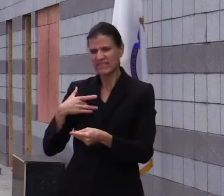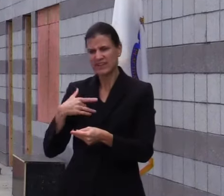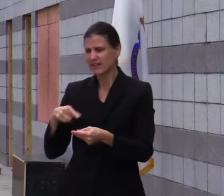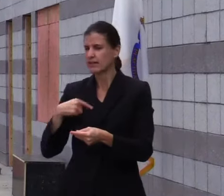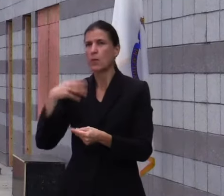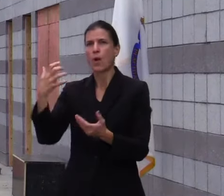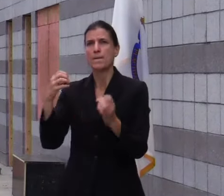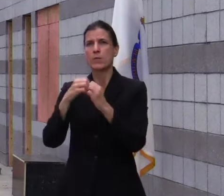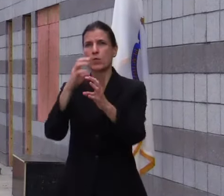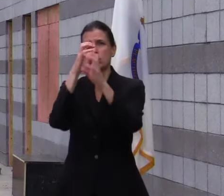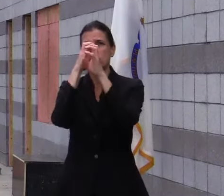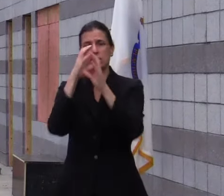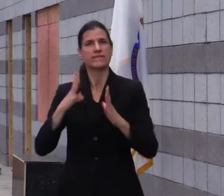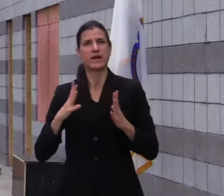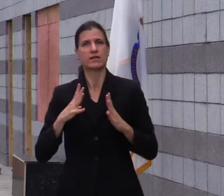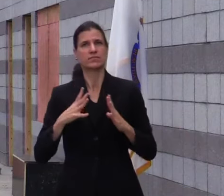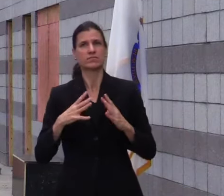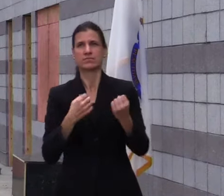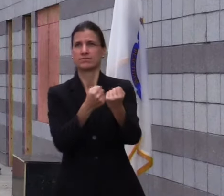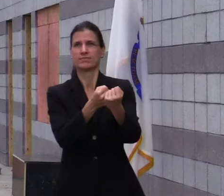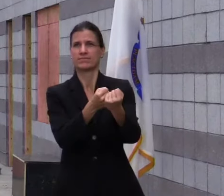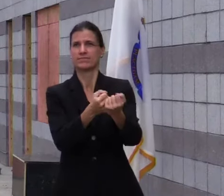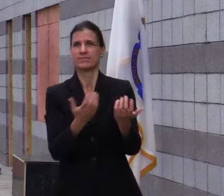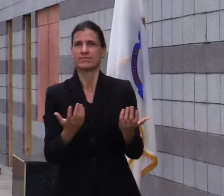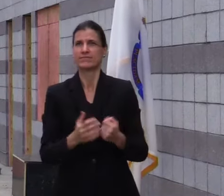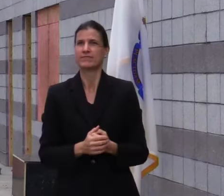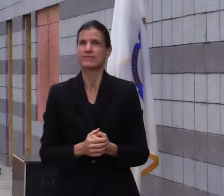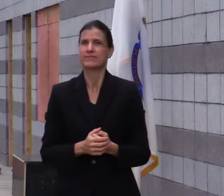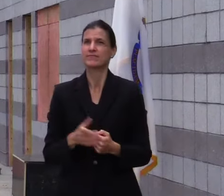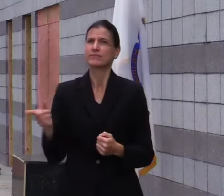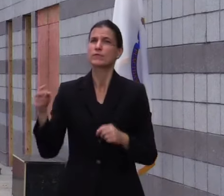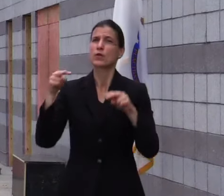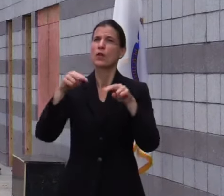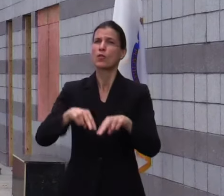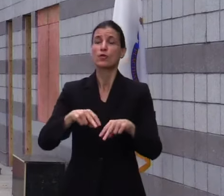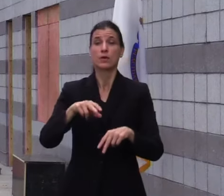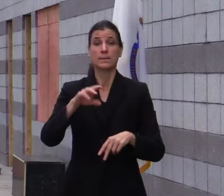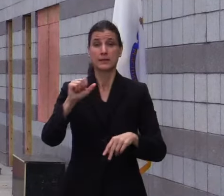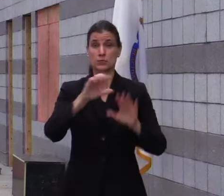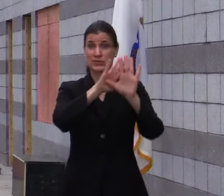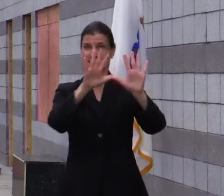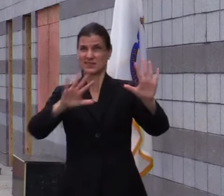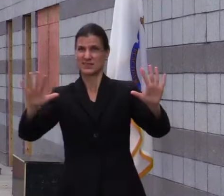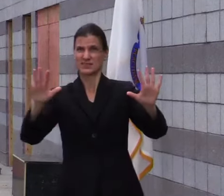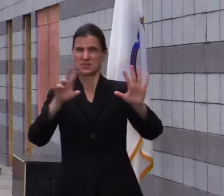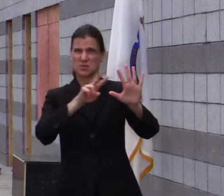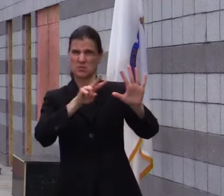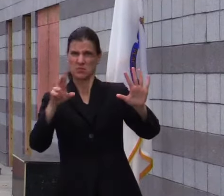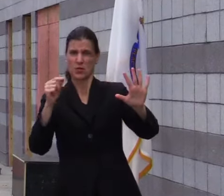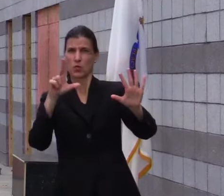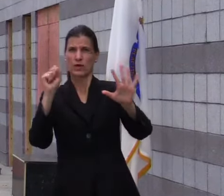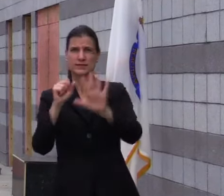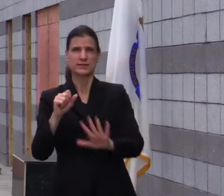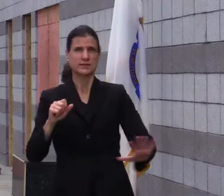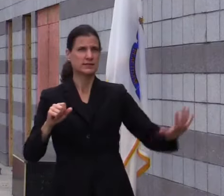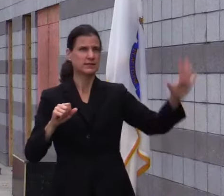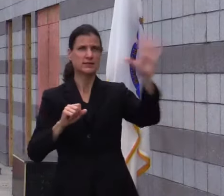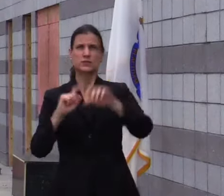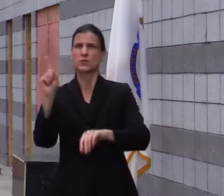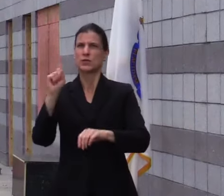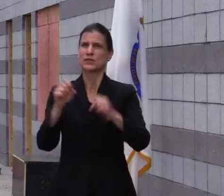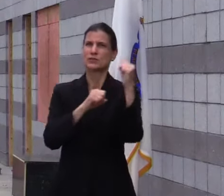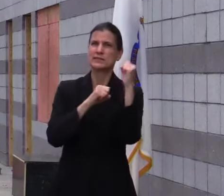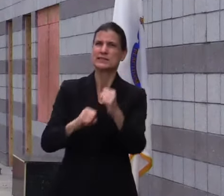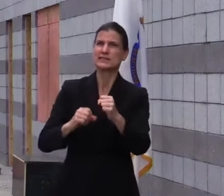in COVID around the rest of the country, population density is a really important issue. I mean, you can almost track population density in